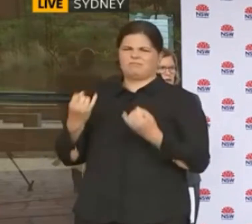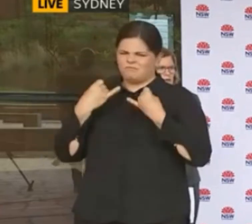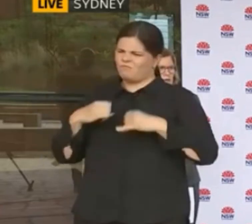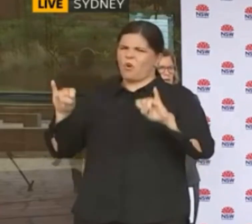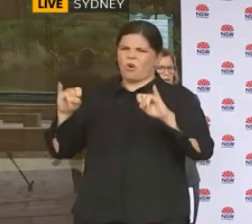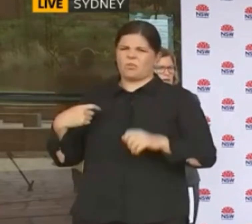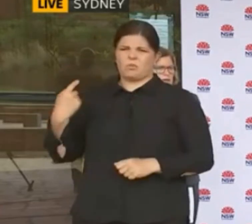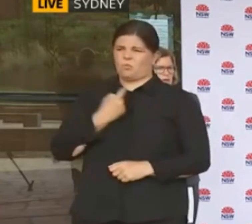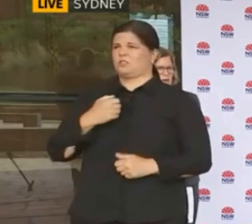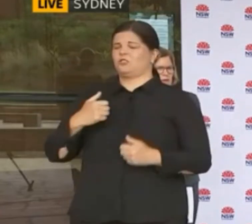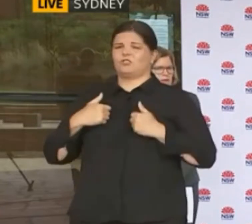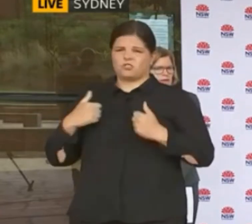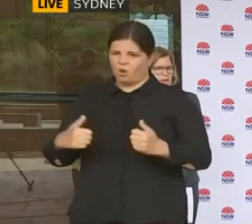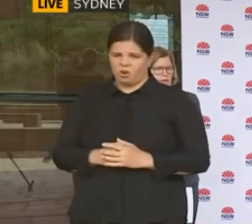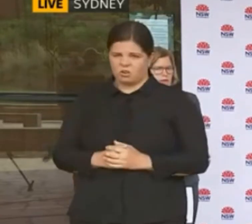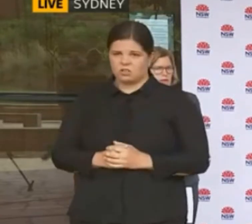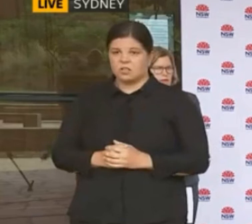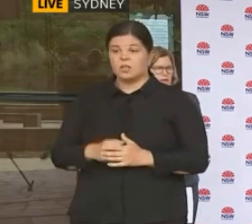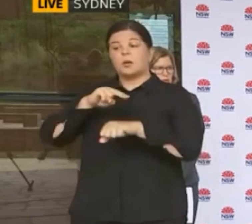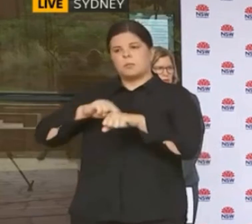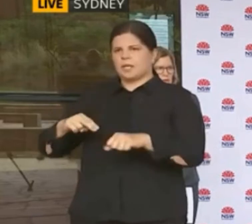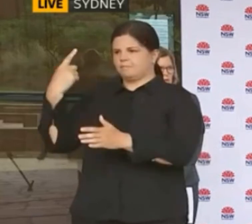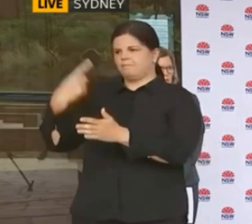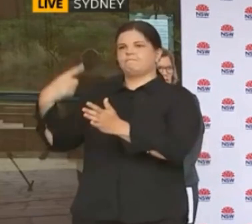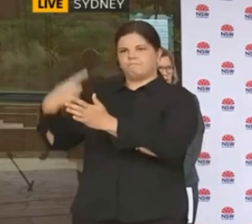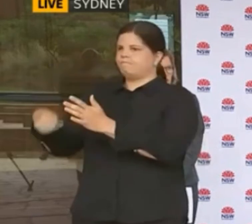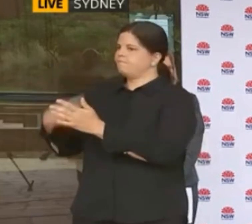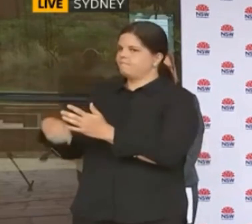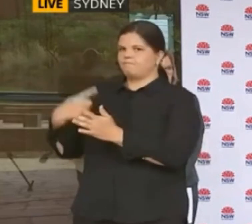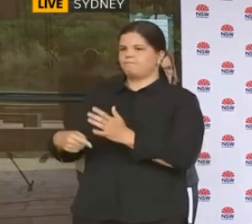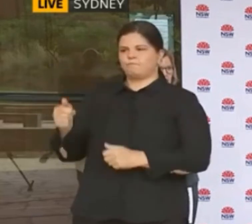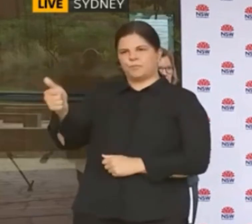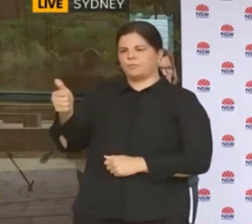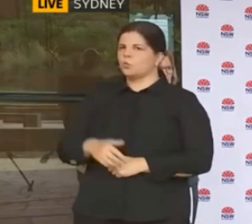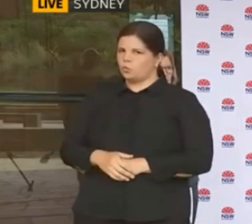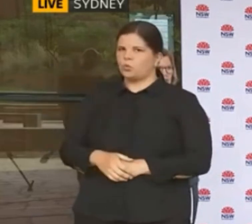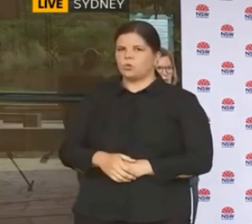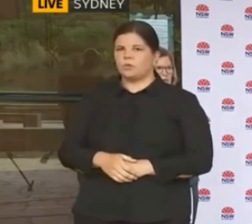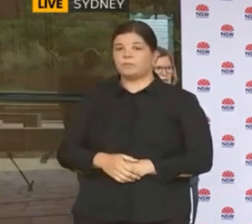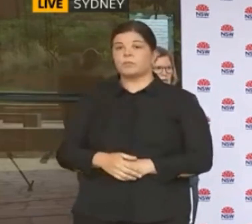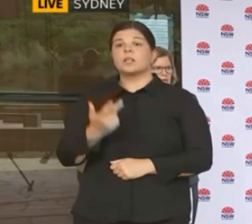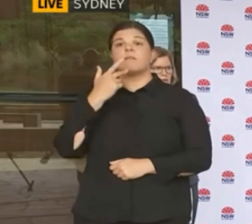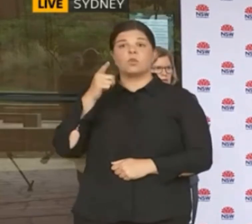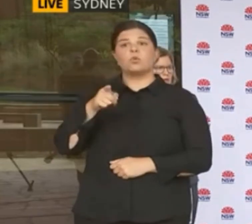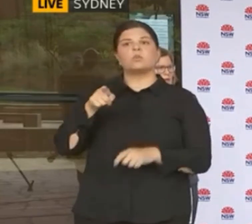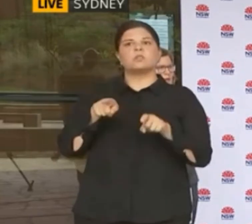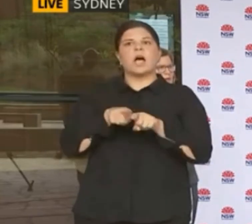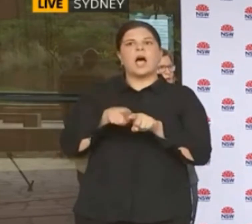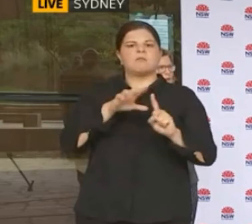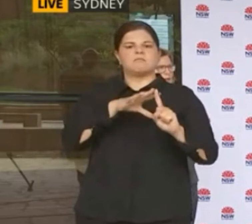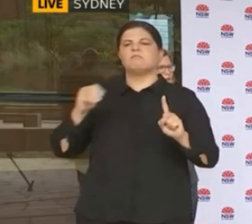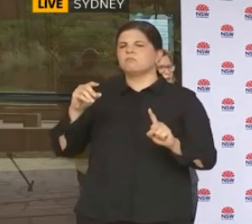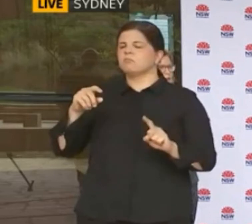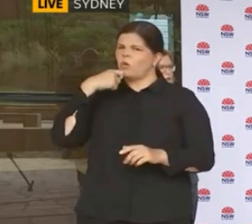people. And please know that if you do the wrong thing, you will get caught, especially when it's so brazen as to do that. Premier, the World